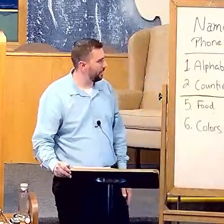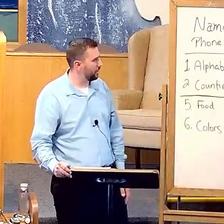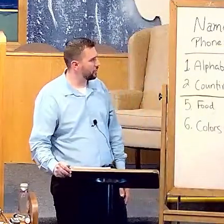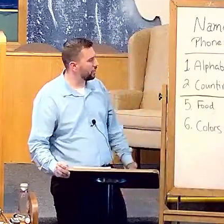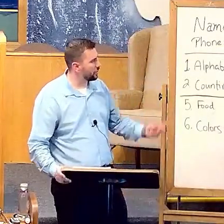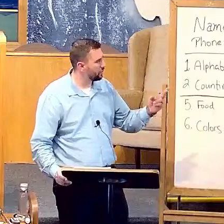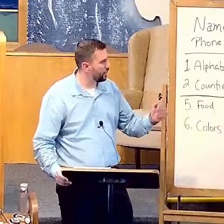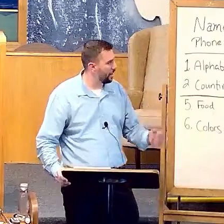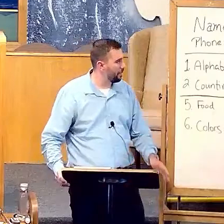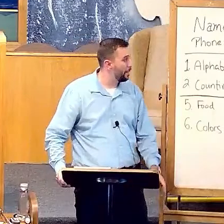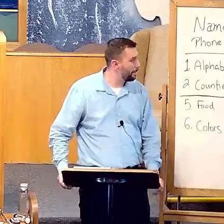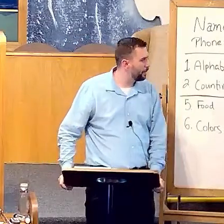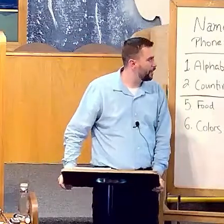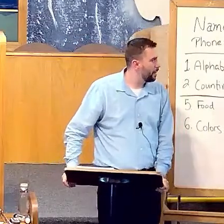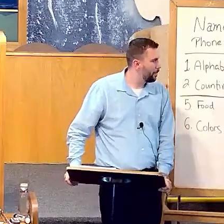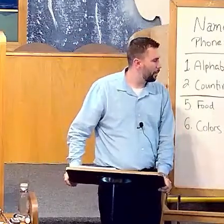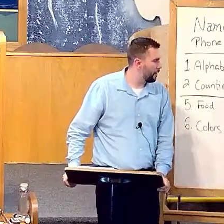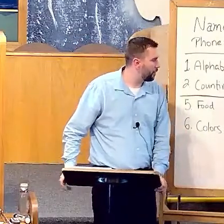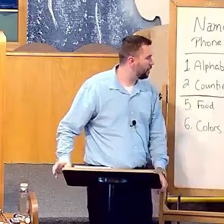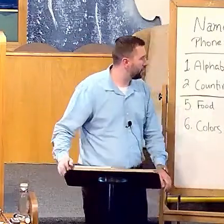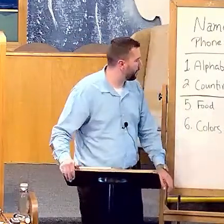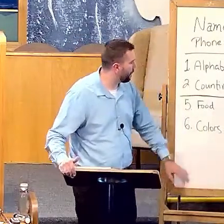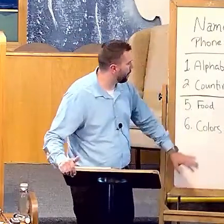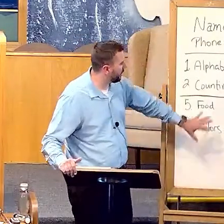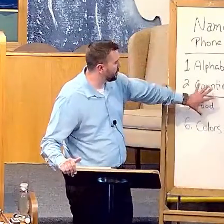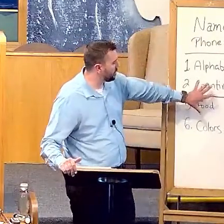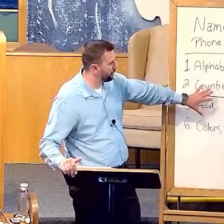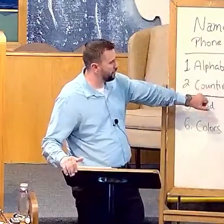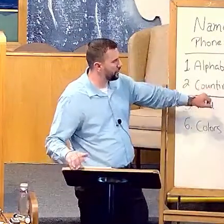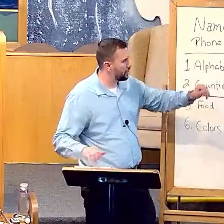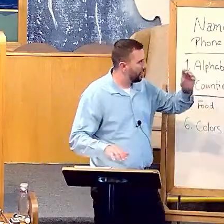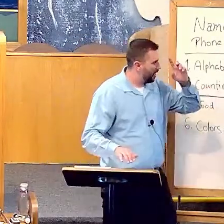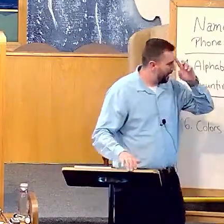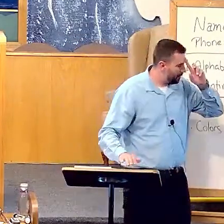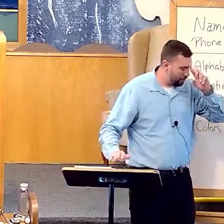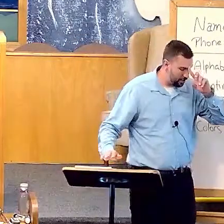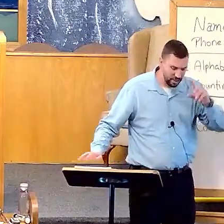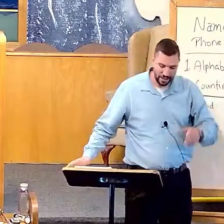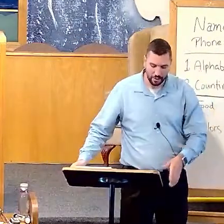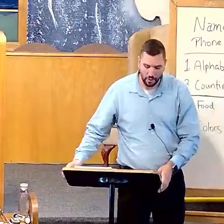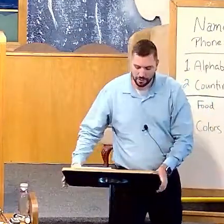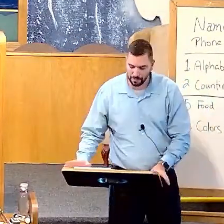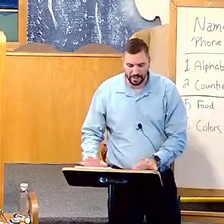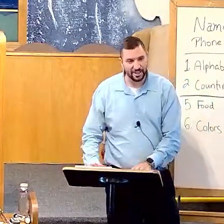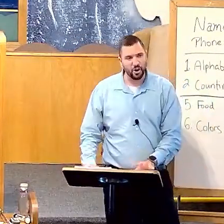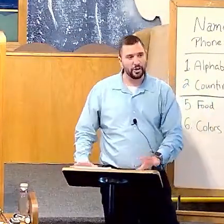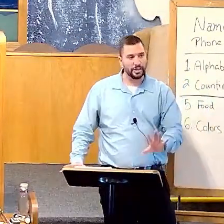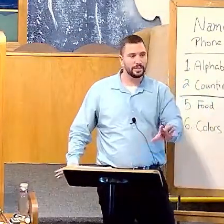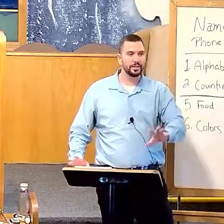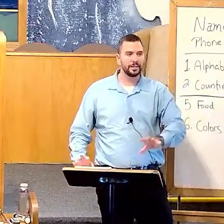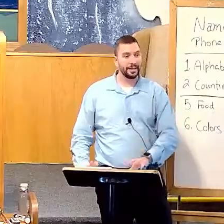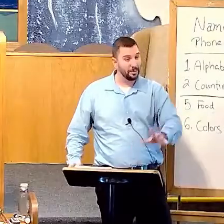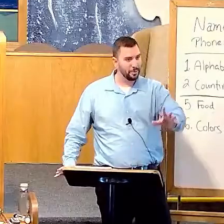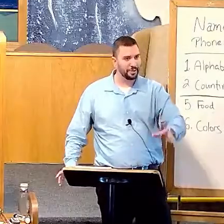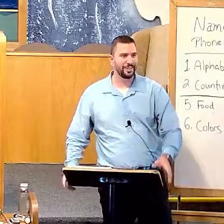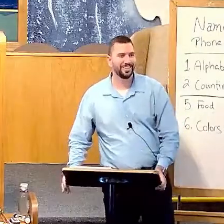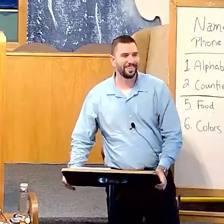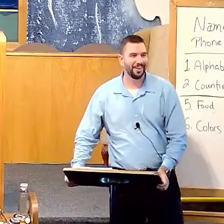those are the 2 that I remembered. But what I want to do before we get into some of this, I did want to just kind of go over some things that aren't necessarily in the book right